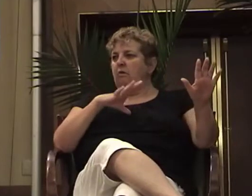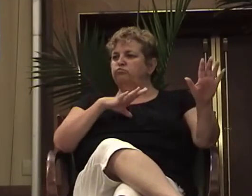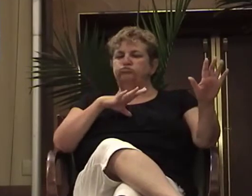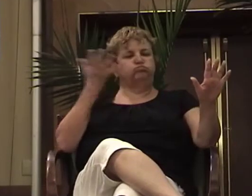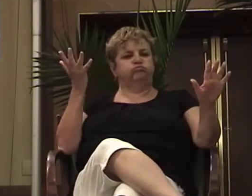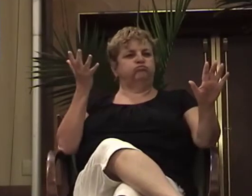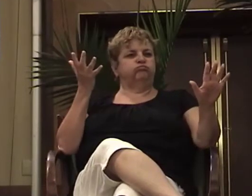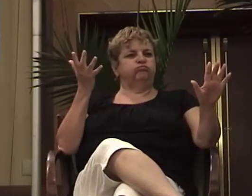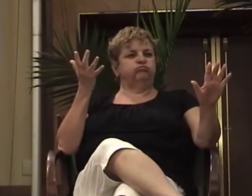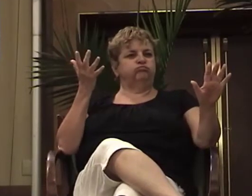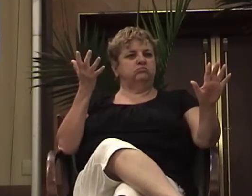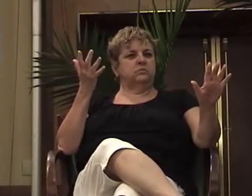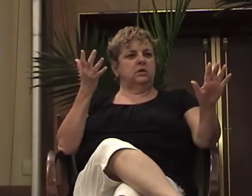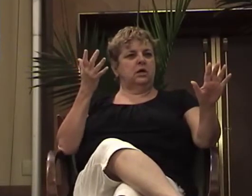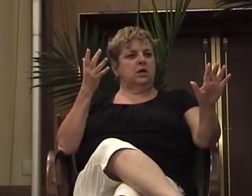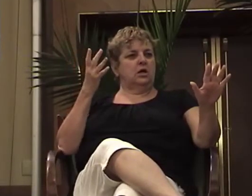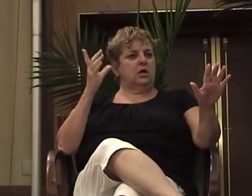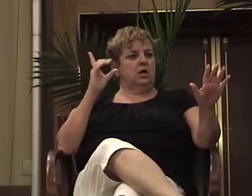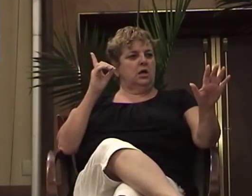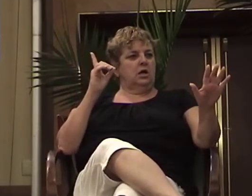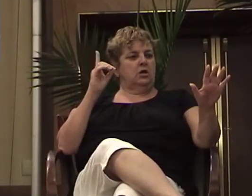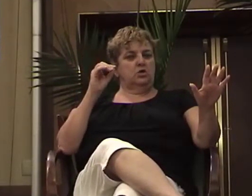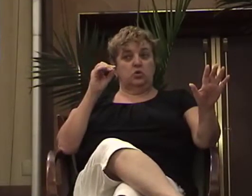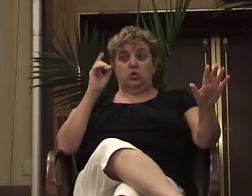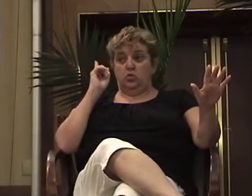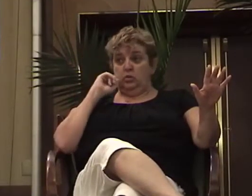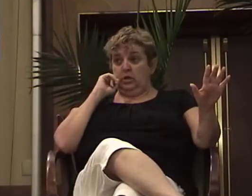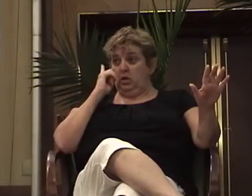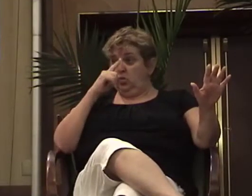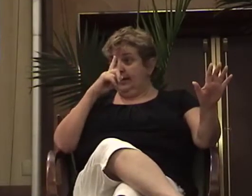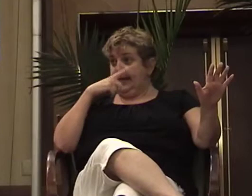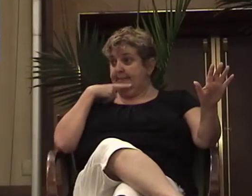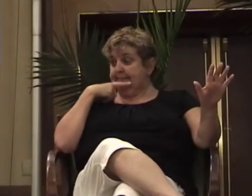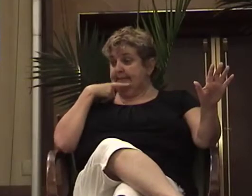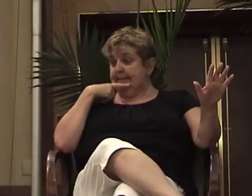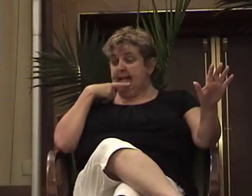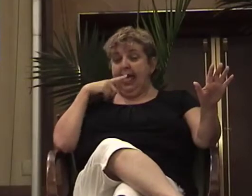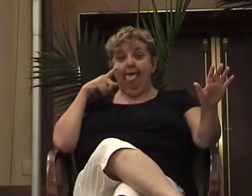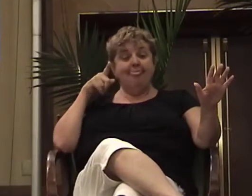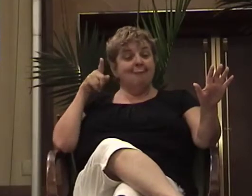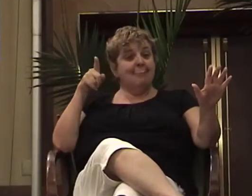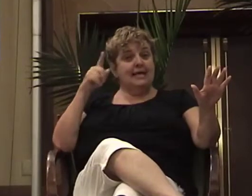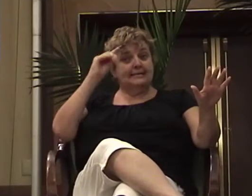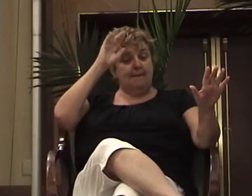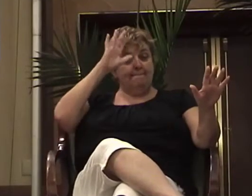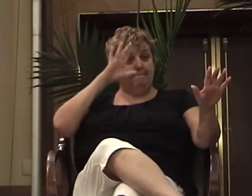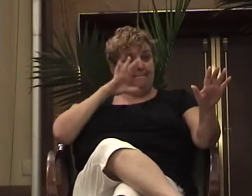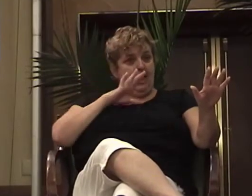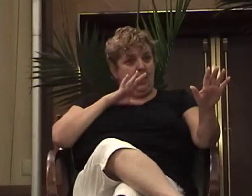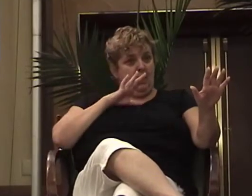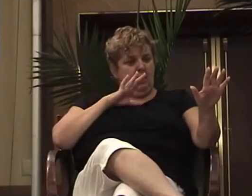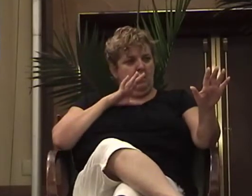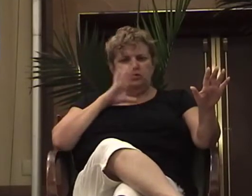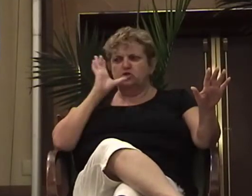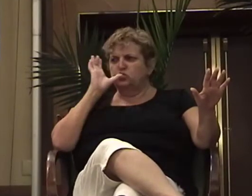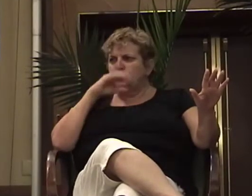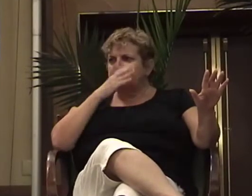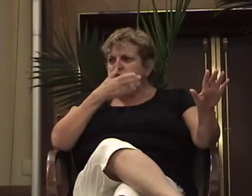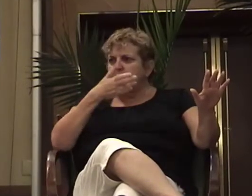Do you hear what I am saying? This man it was the strangest thing. Newcomer mentality. Because see,